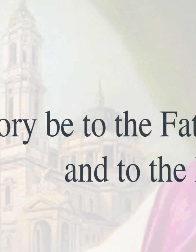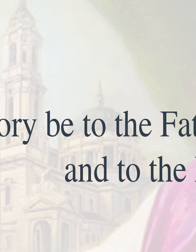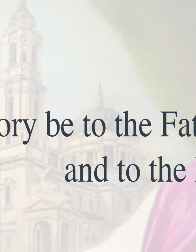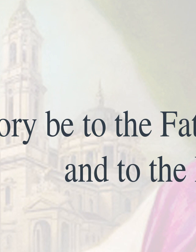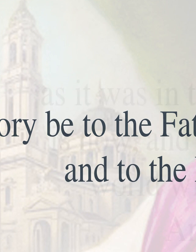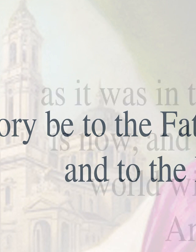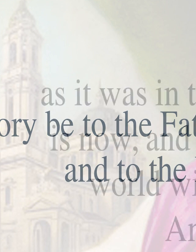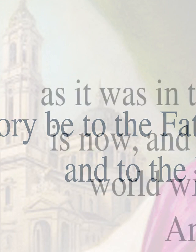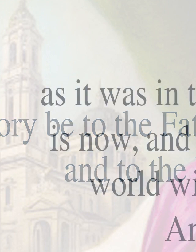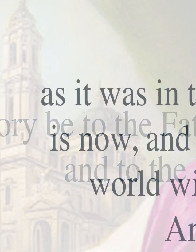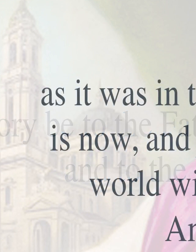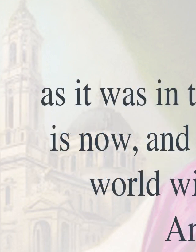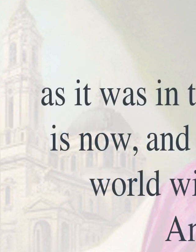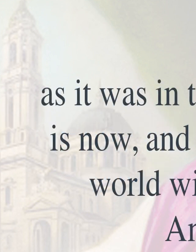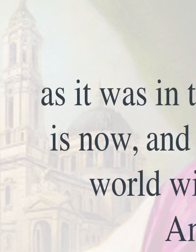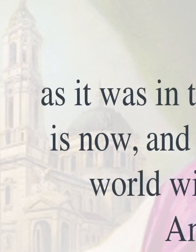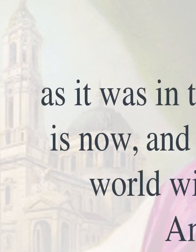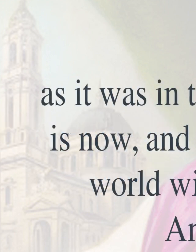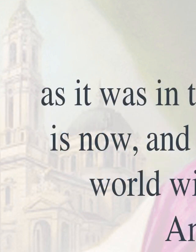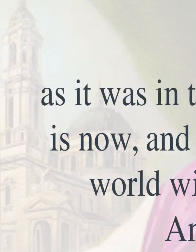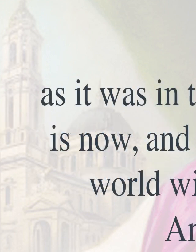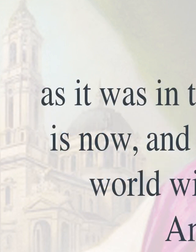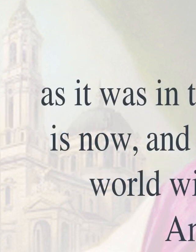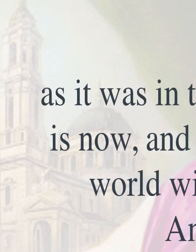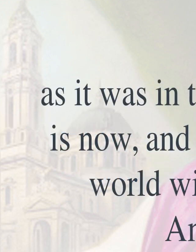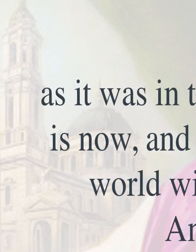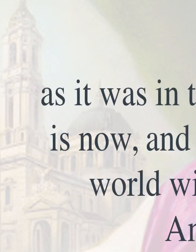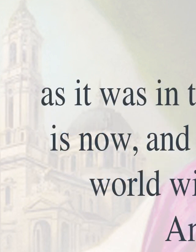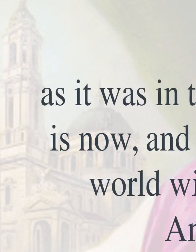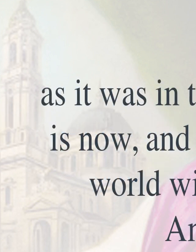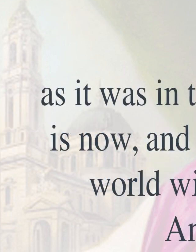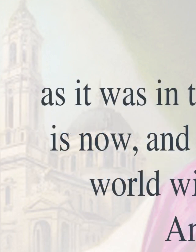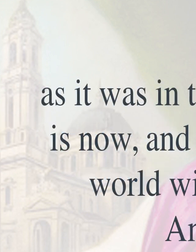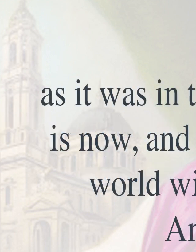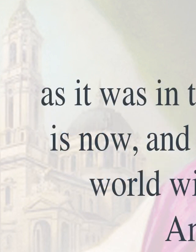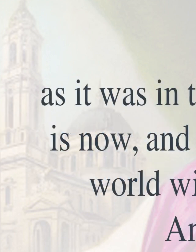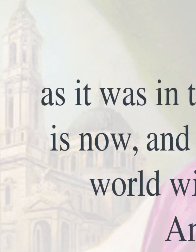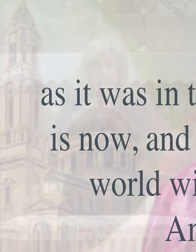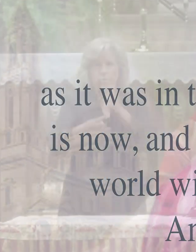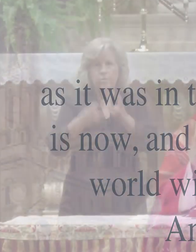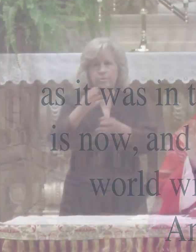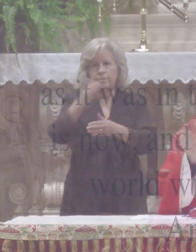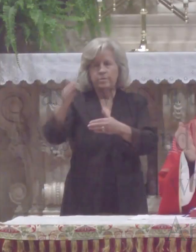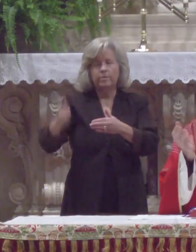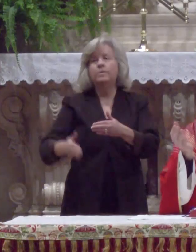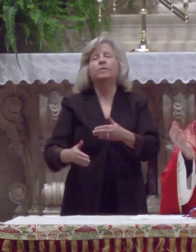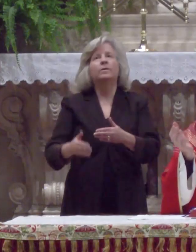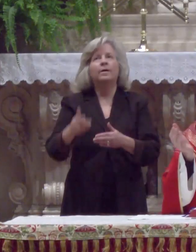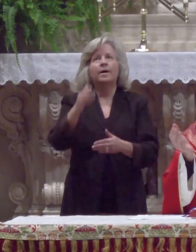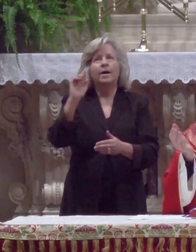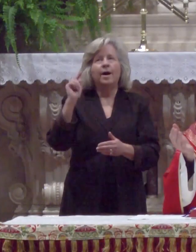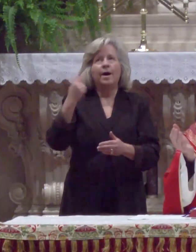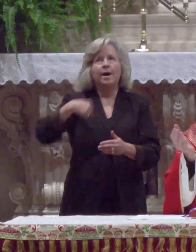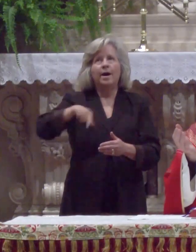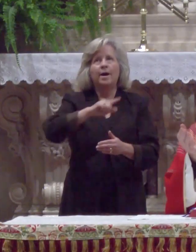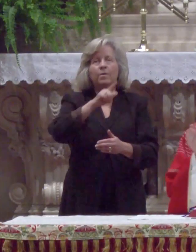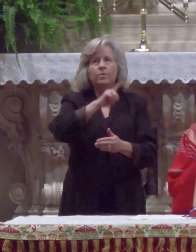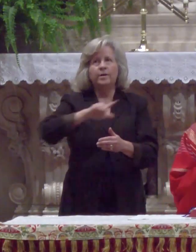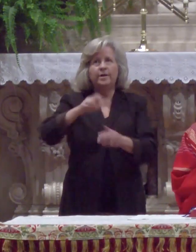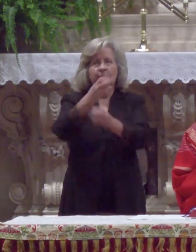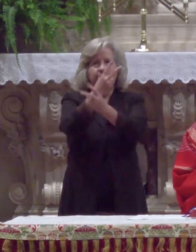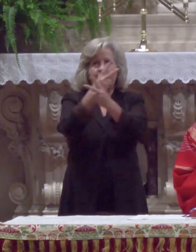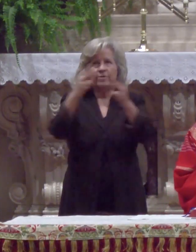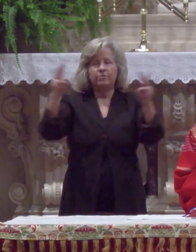the Holy Spirit. As it was in the beginning, is now, and ever shall be, world without end. Amen. Our Lady of Victory, pray for